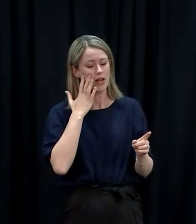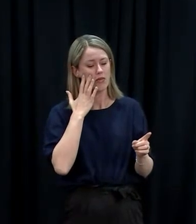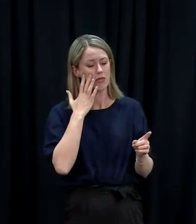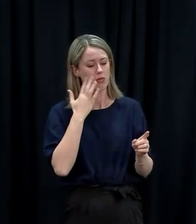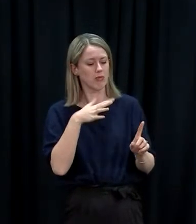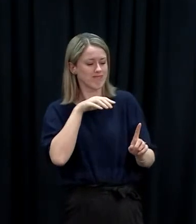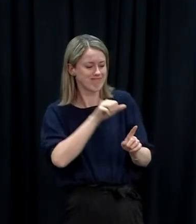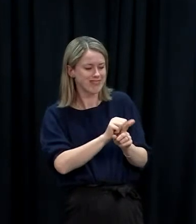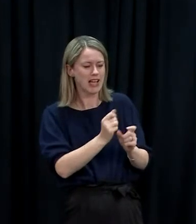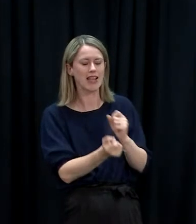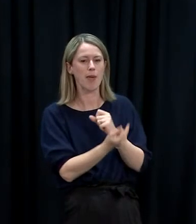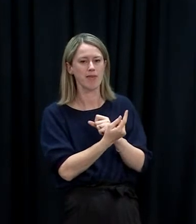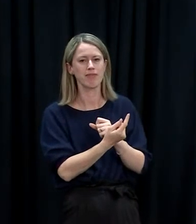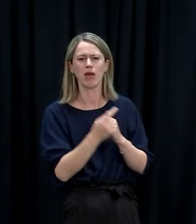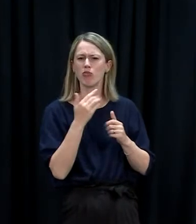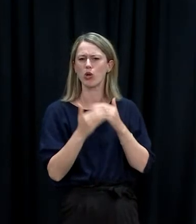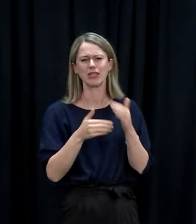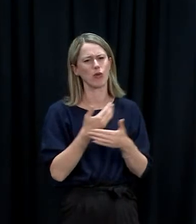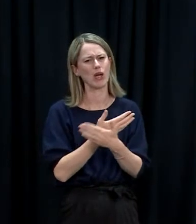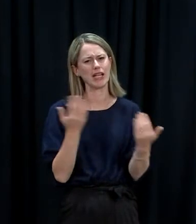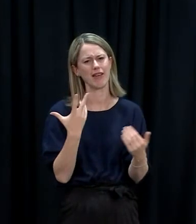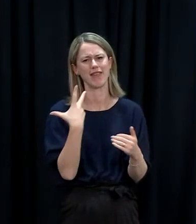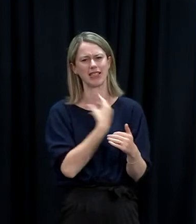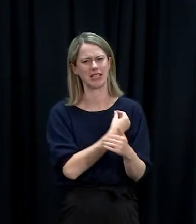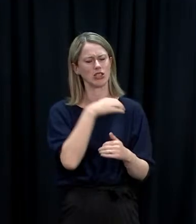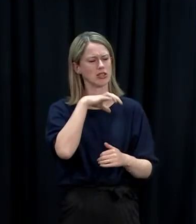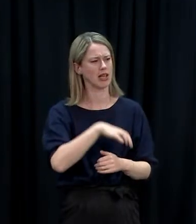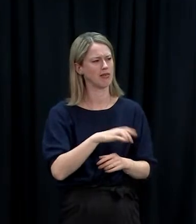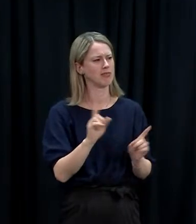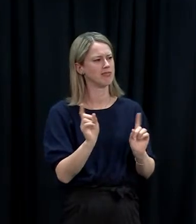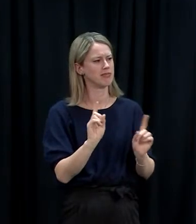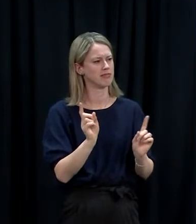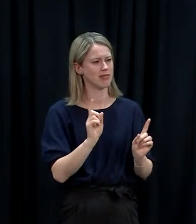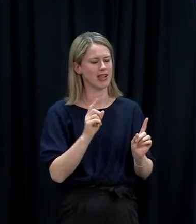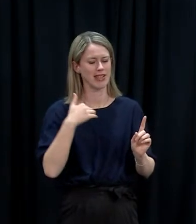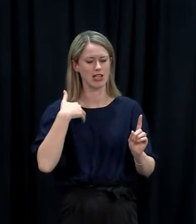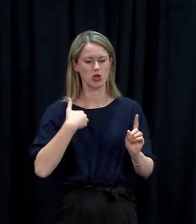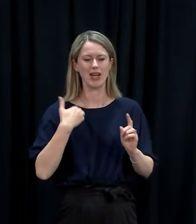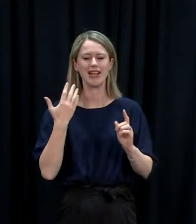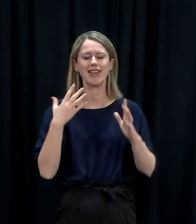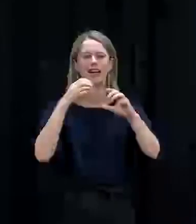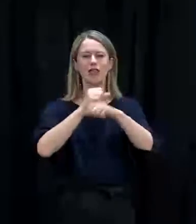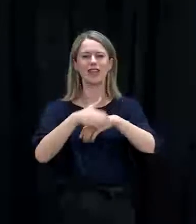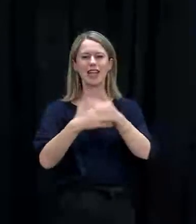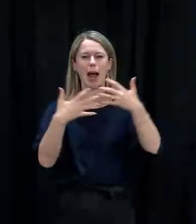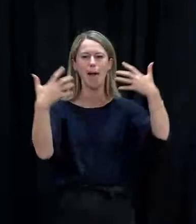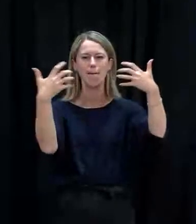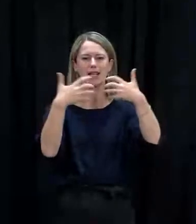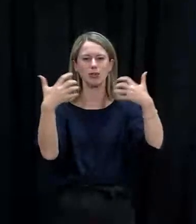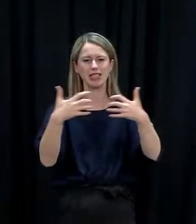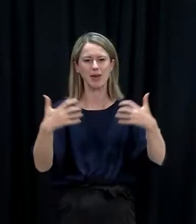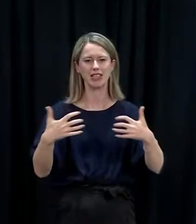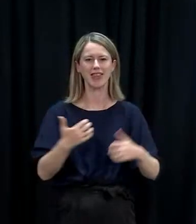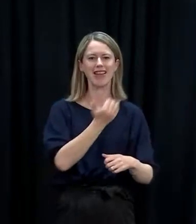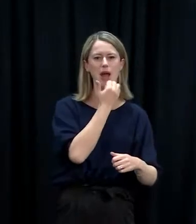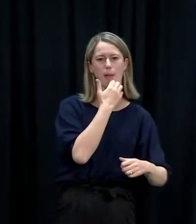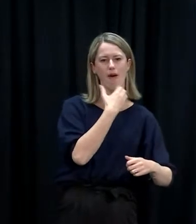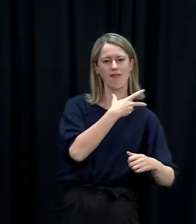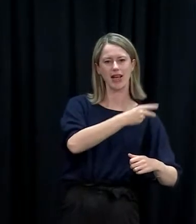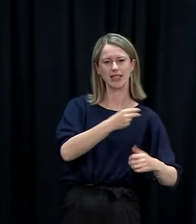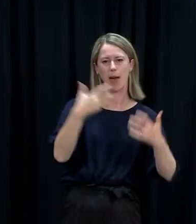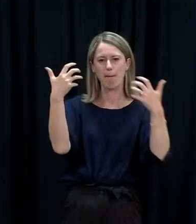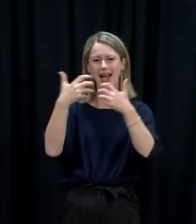in place on every vaccination site around the country, is there's a reconciliation at the end of each session, and so it's picked